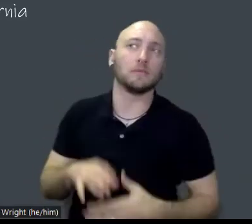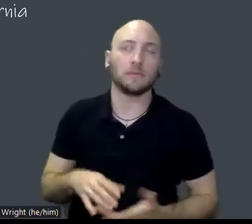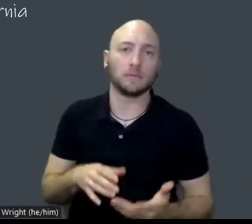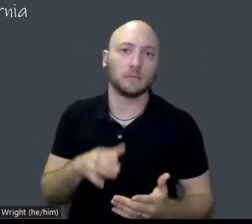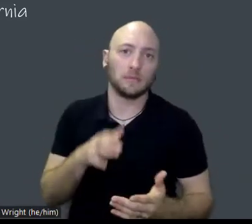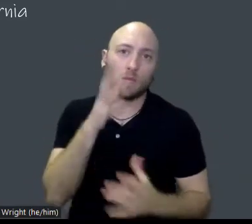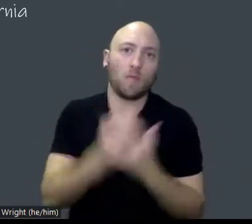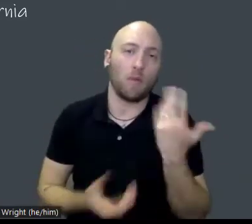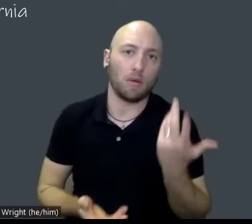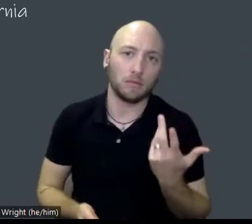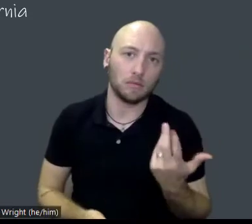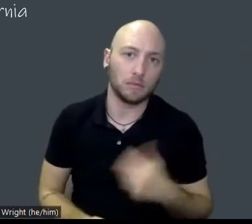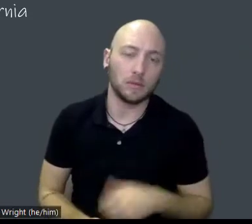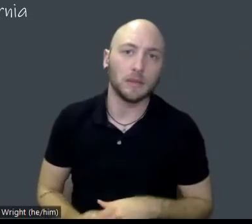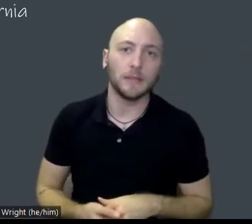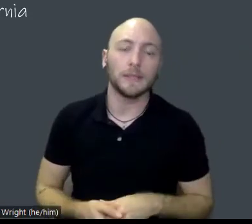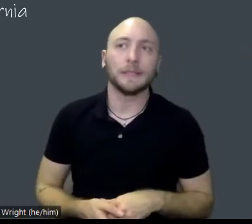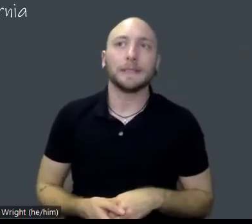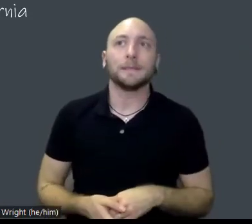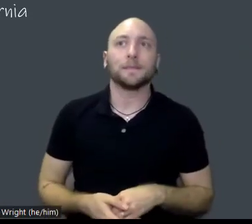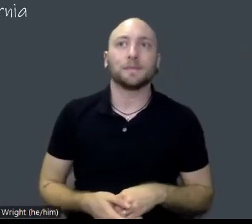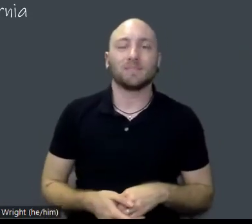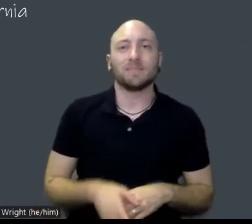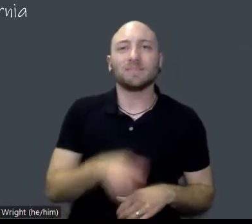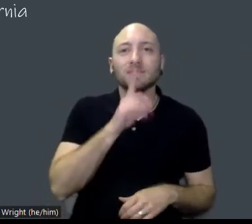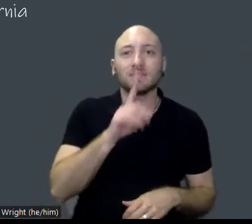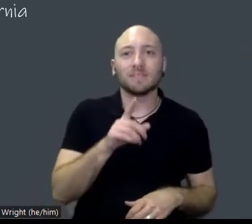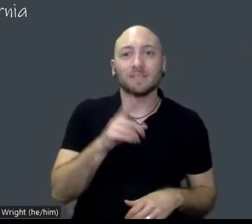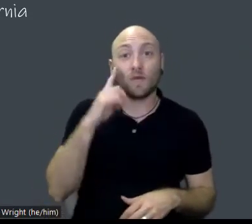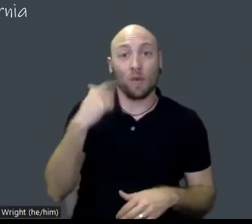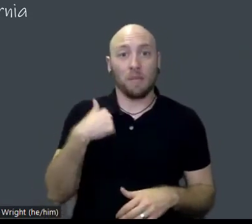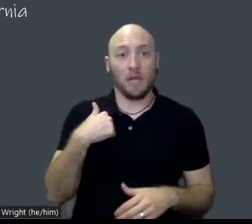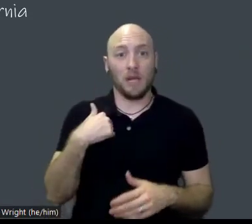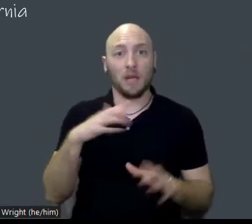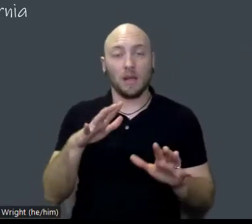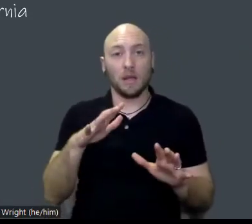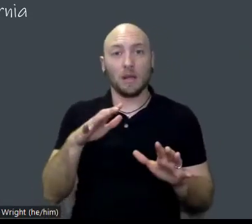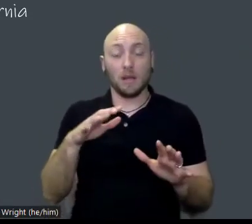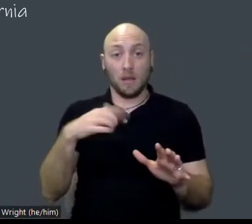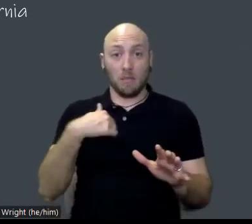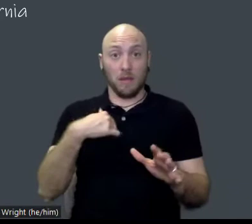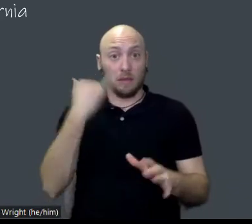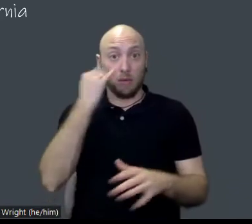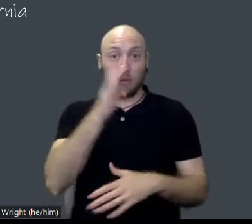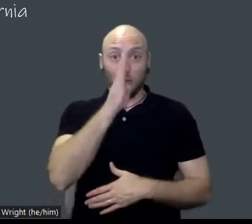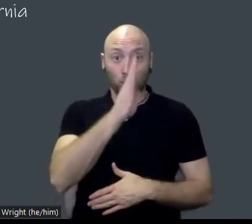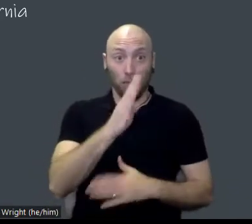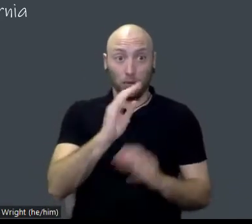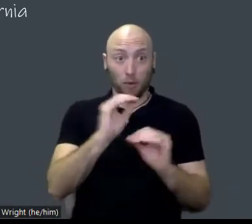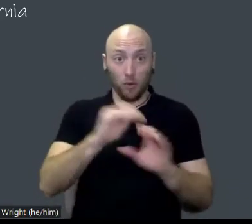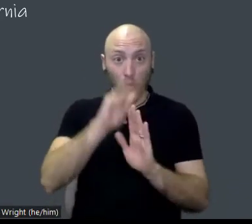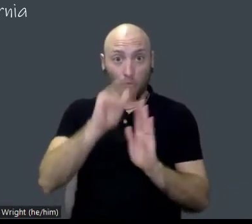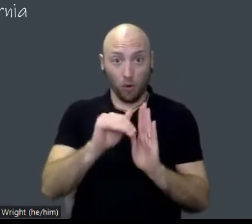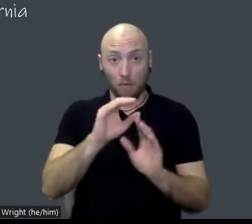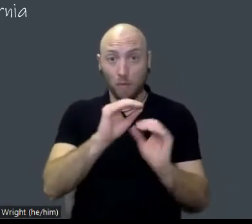think a lot of this really speaks to me, the fact that like me sober without working a program causes way